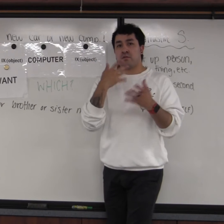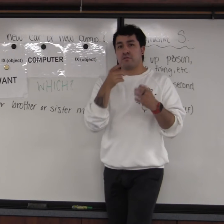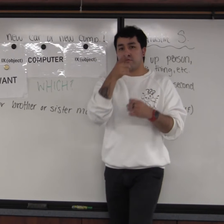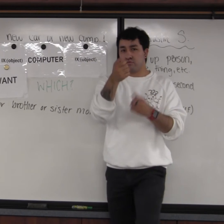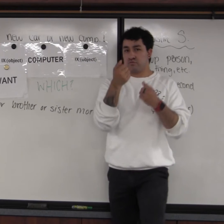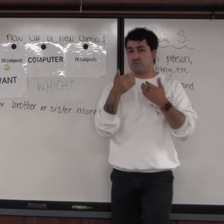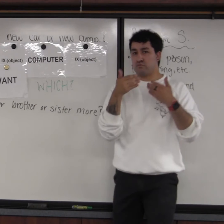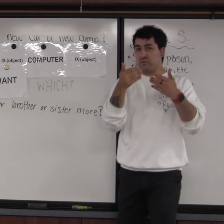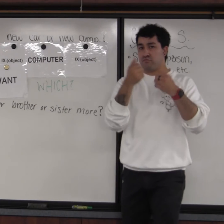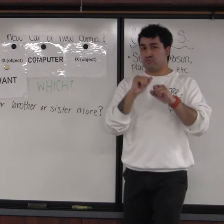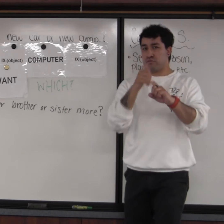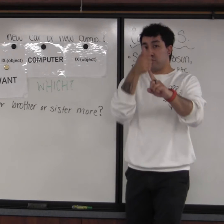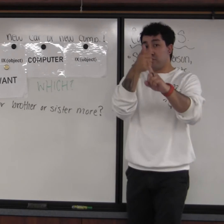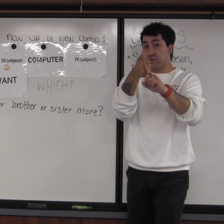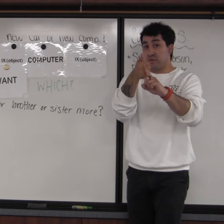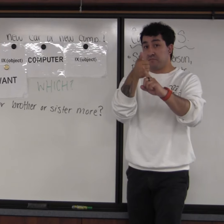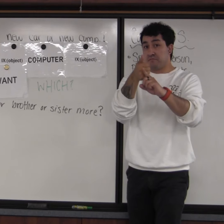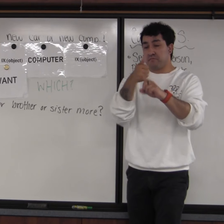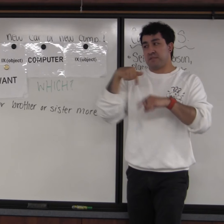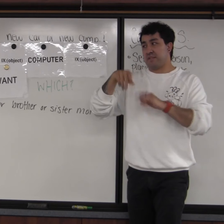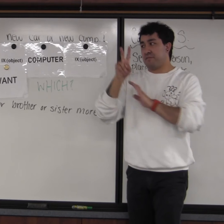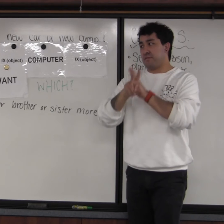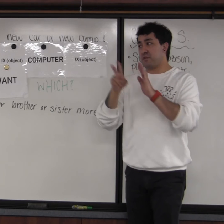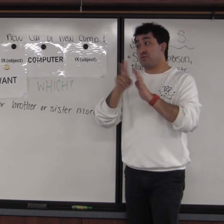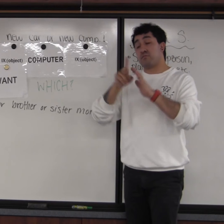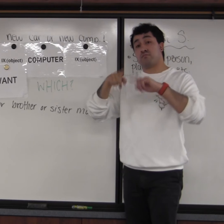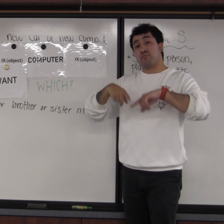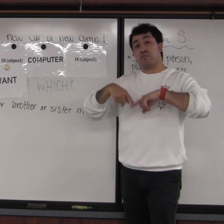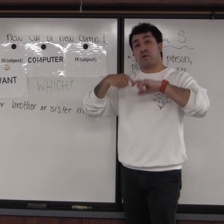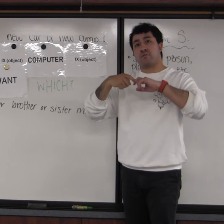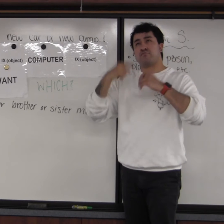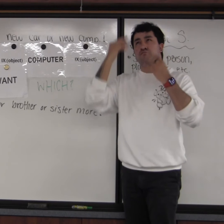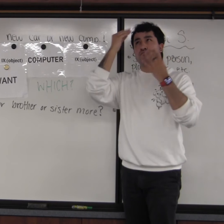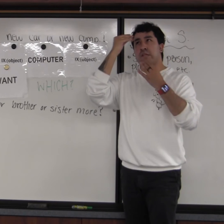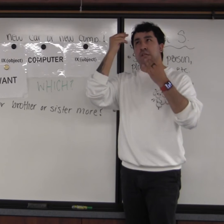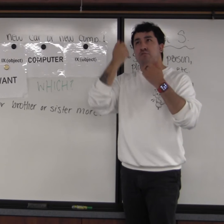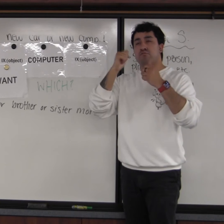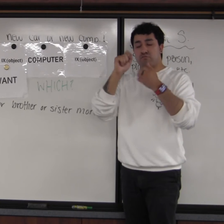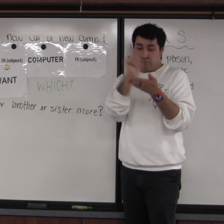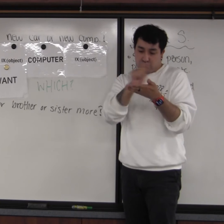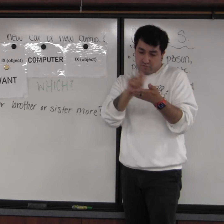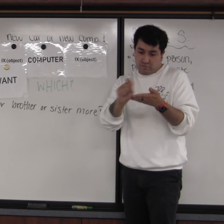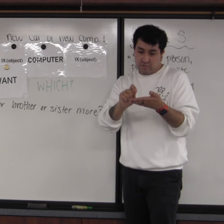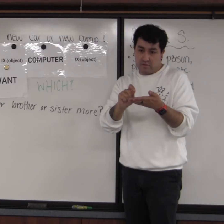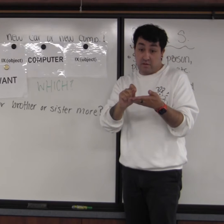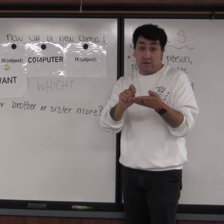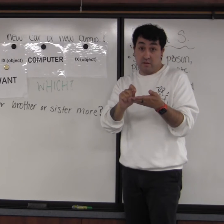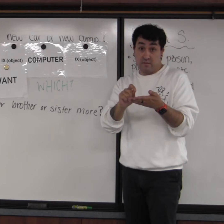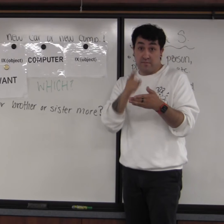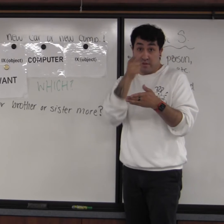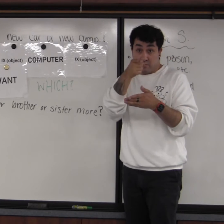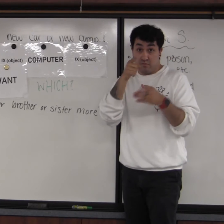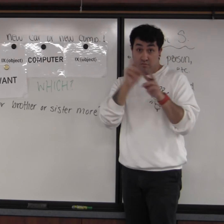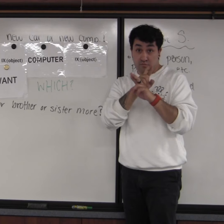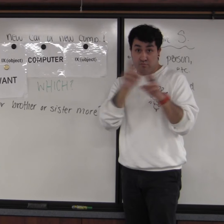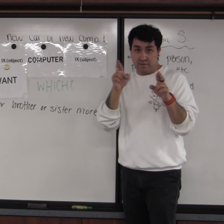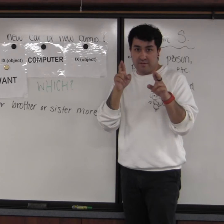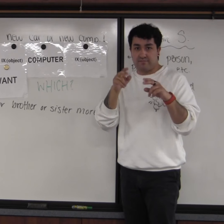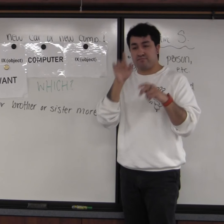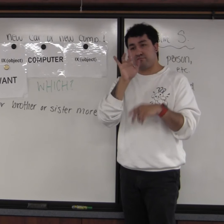want. But something in the future to think about when somebody asks you that in ASL. So for this next one, I want you to go